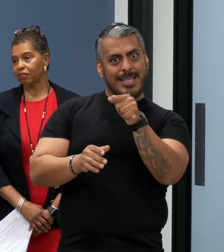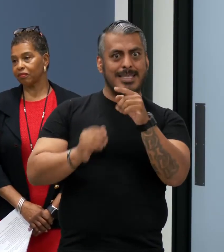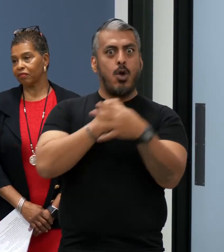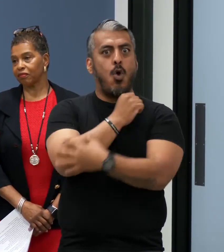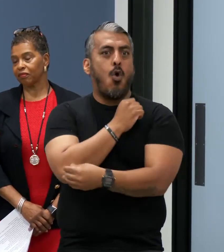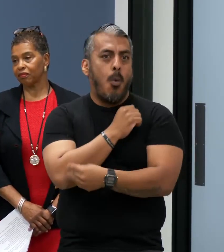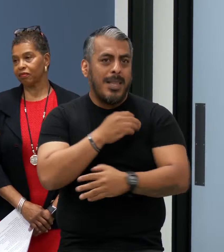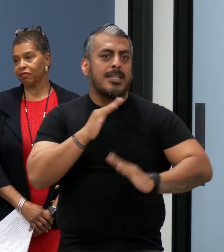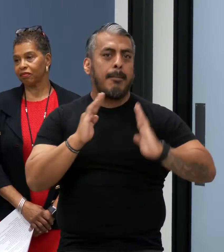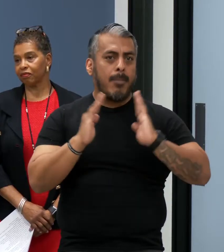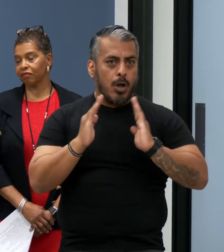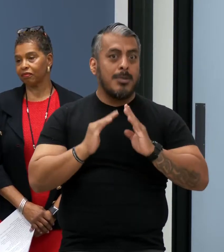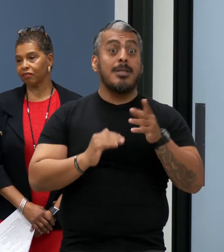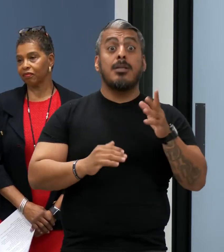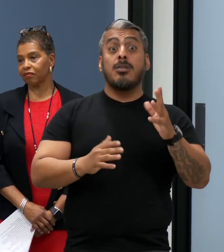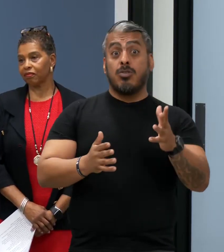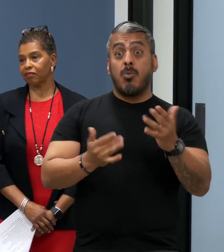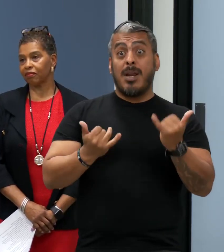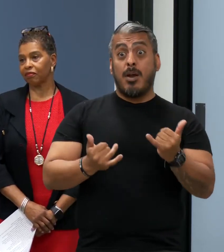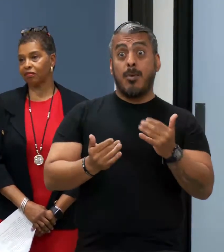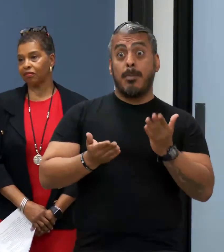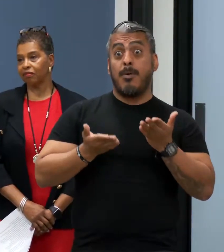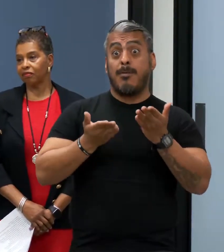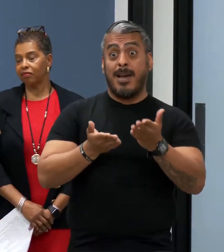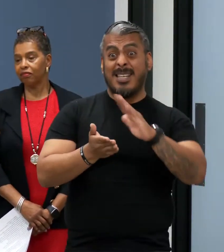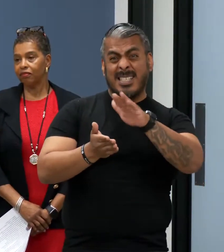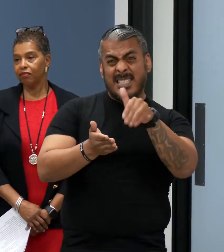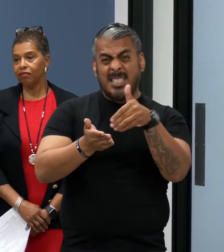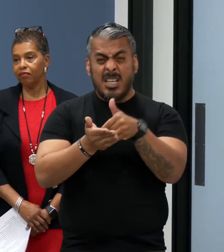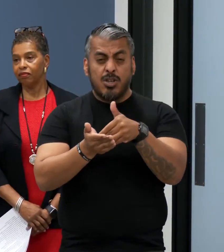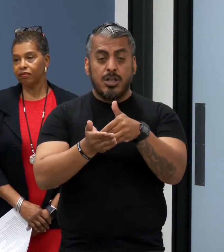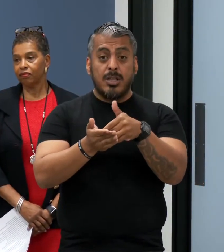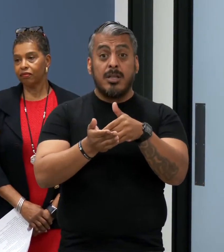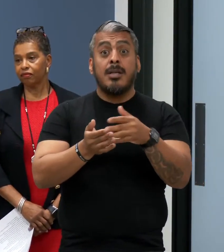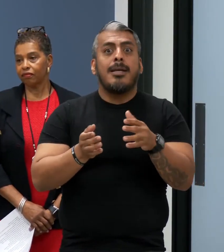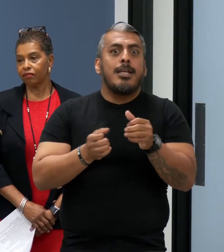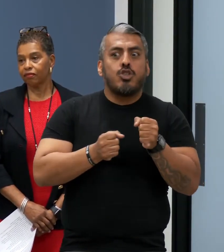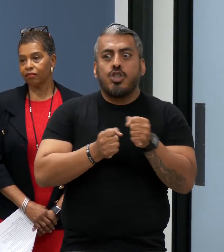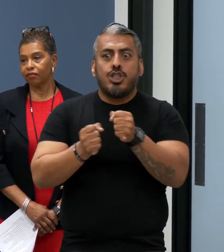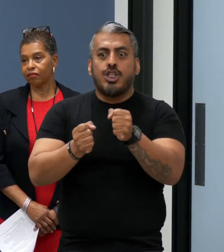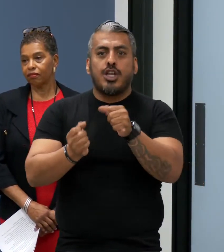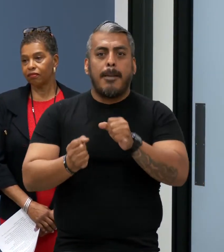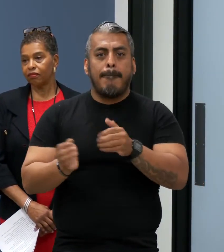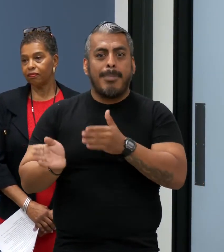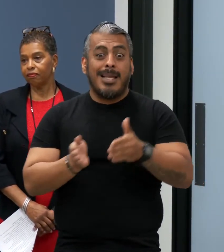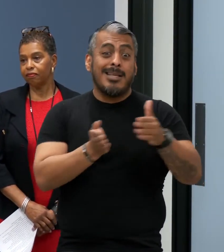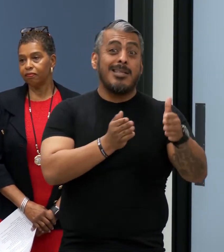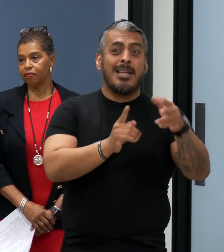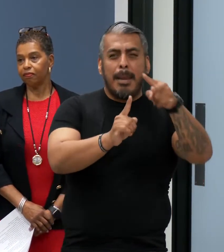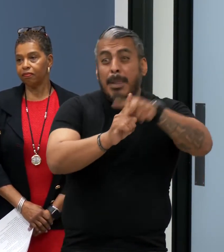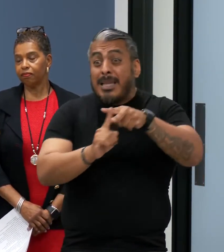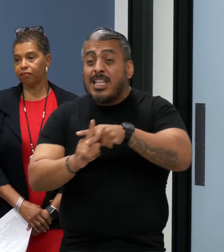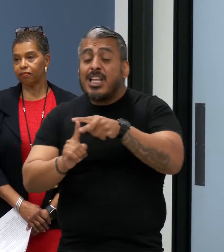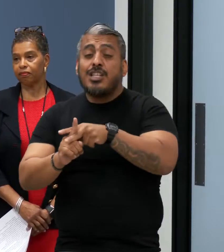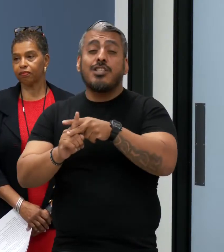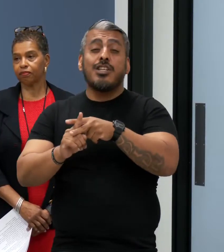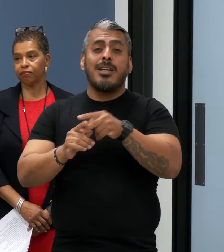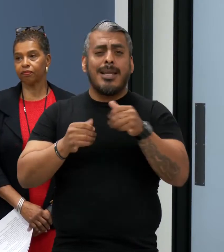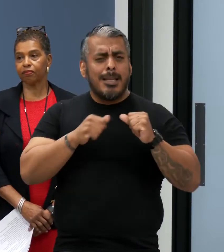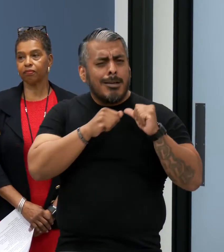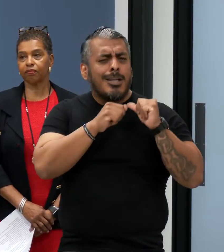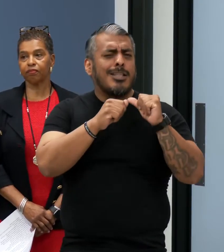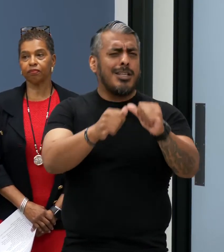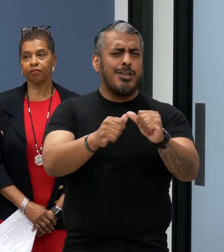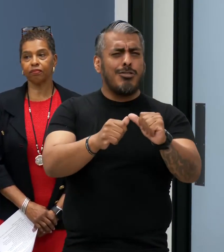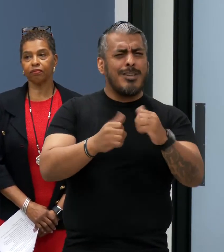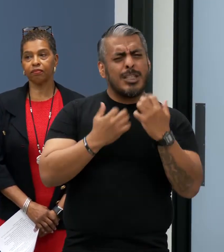only provide centralized coordination, it's going to also focus on strategic planning, implementation, and will continue to